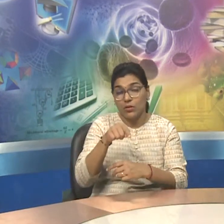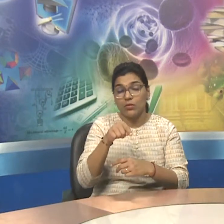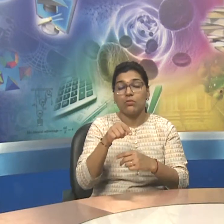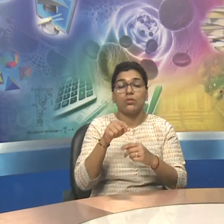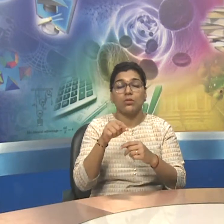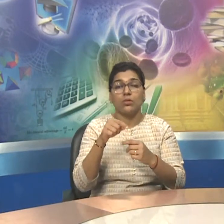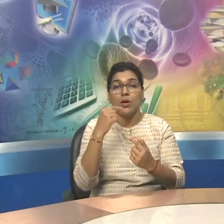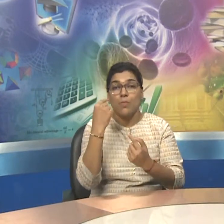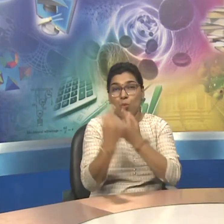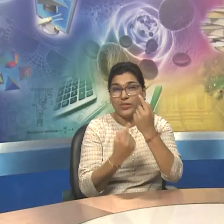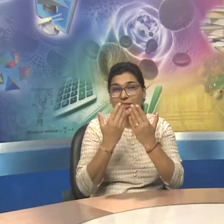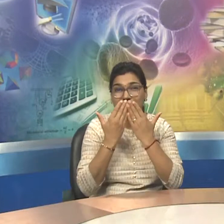country.